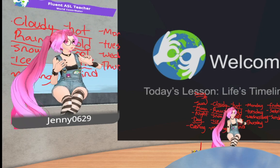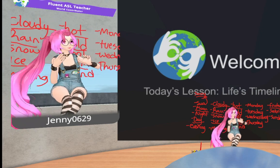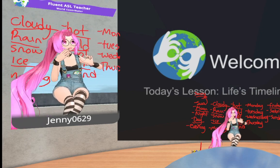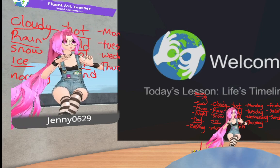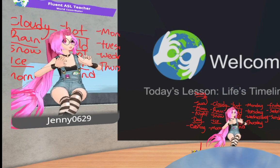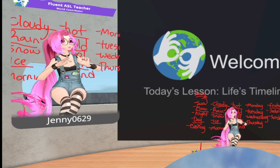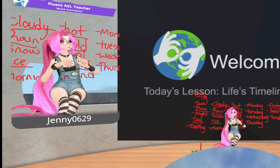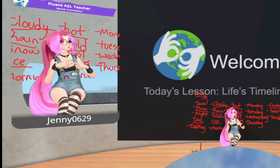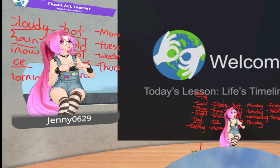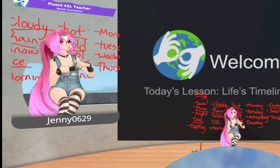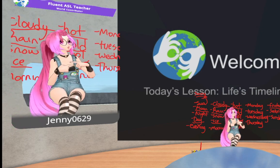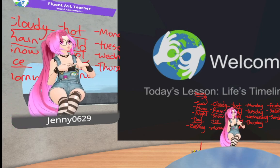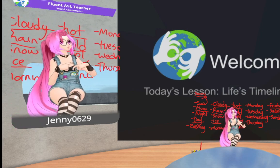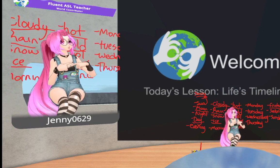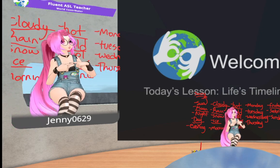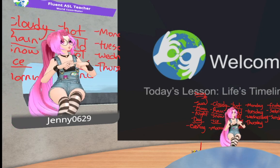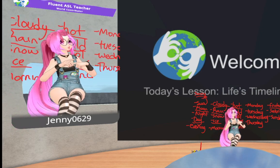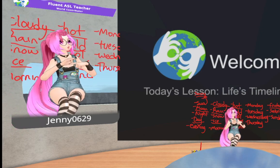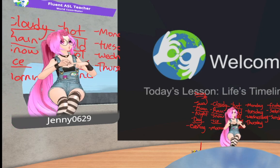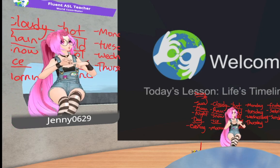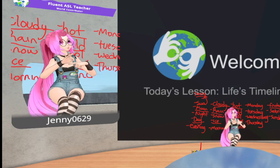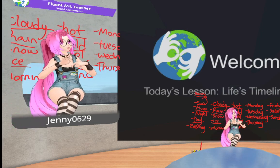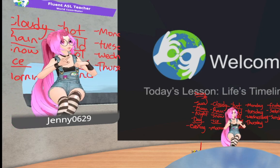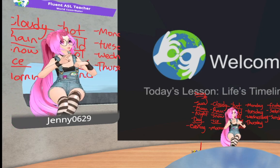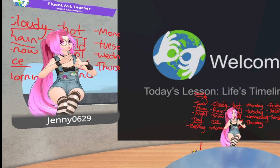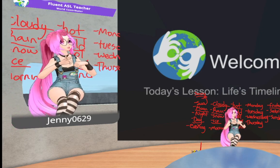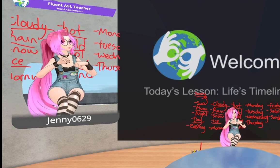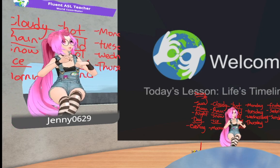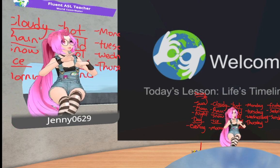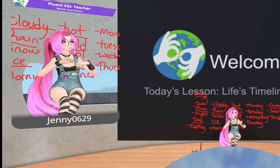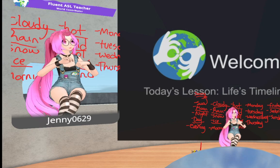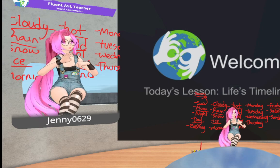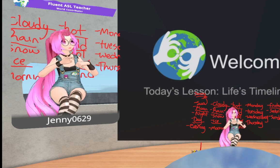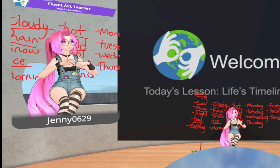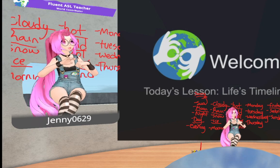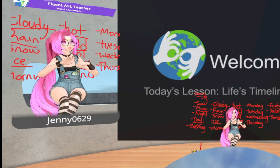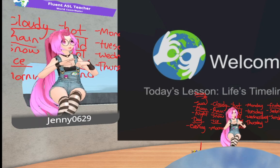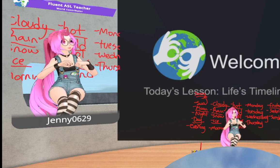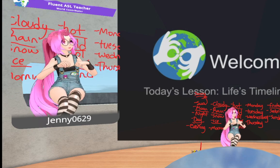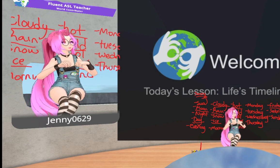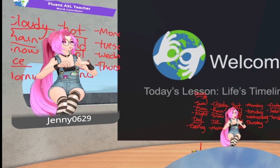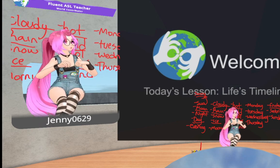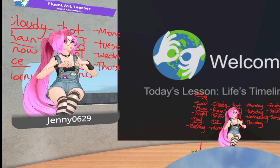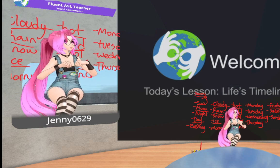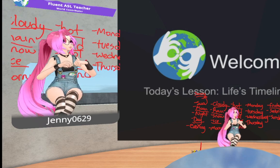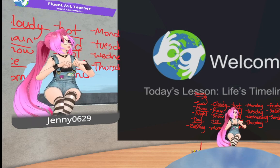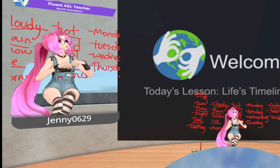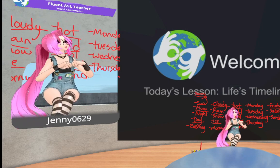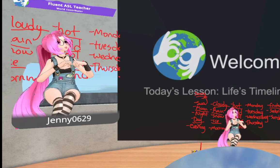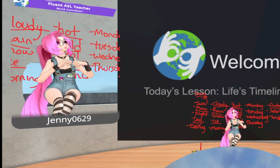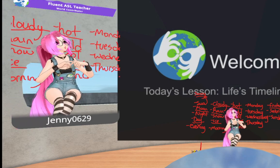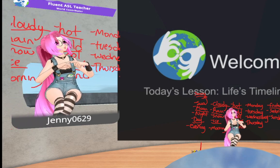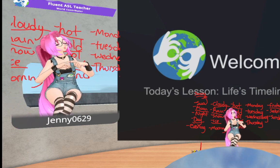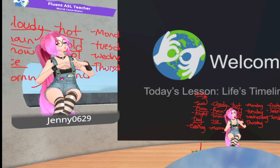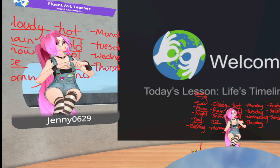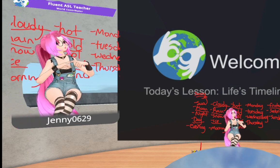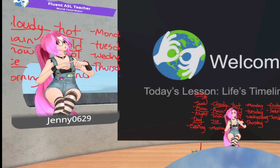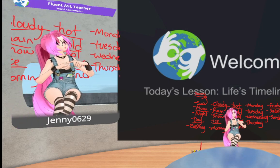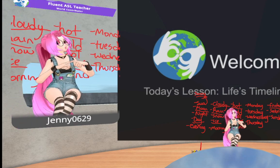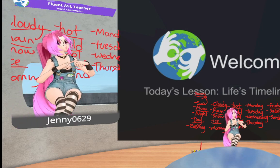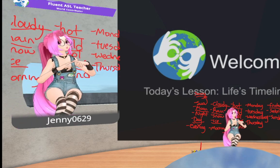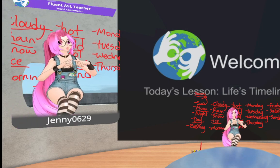Sleet. I don't know if there is a sign for sleet. I would just finger spell that. You are welcome to Google that